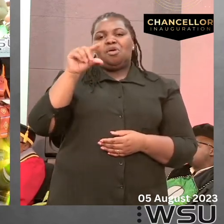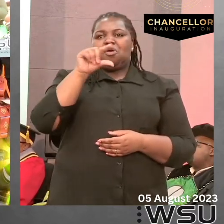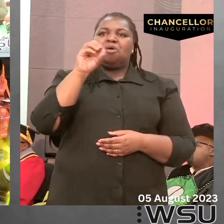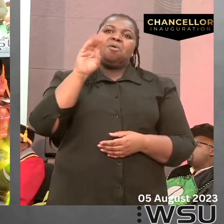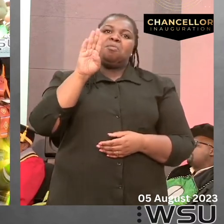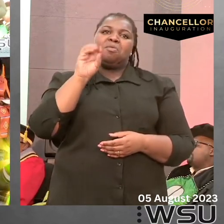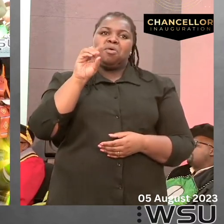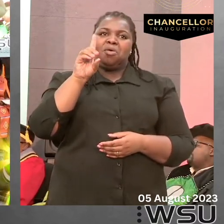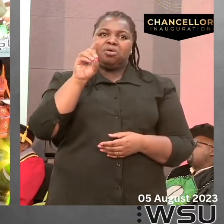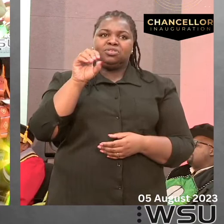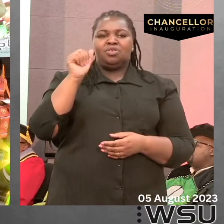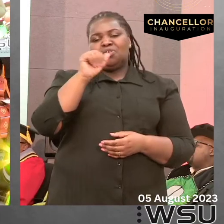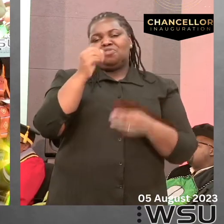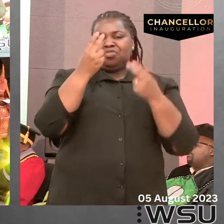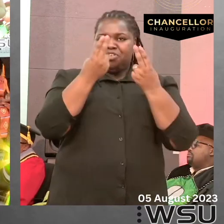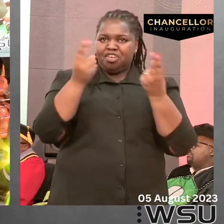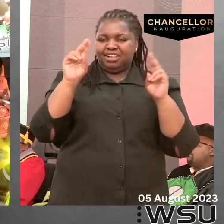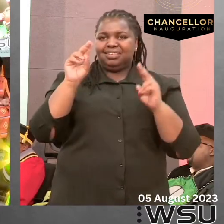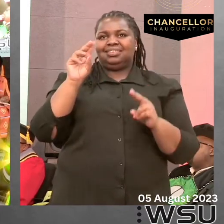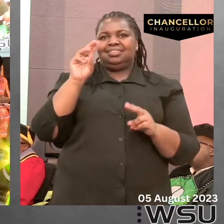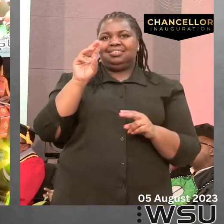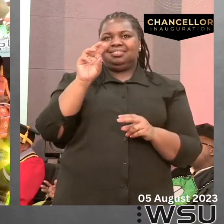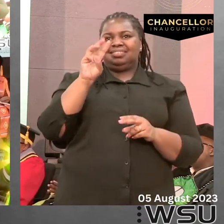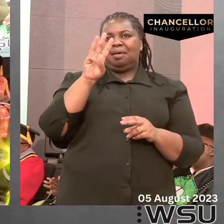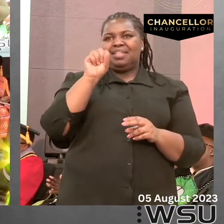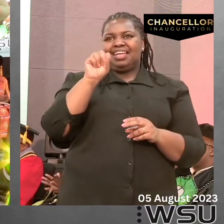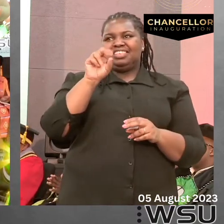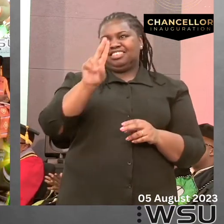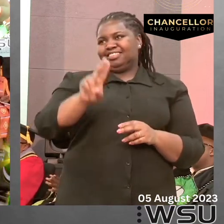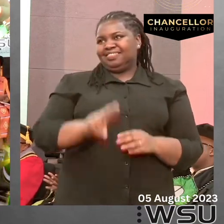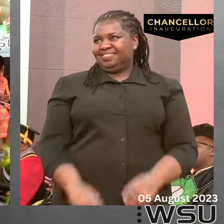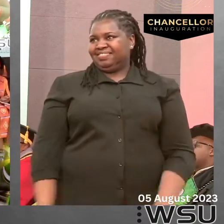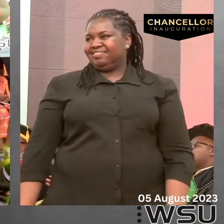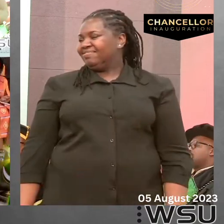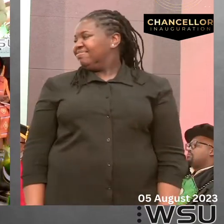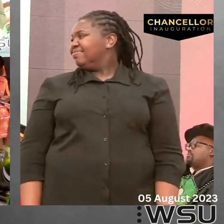the Walter Sisulu University. Congratulations.